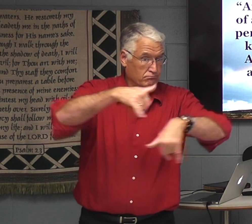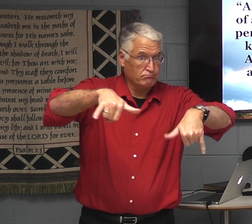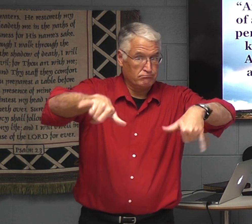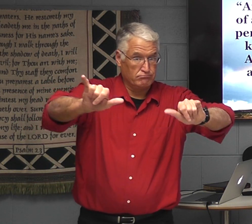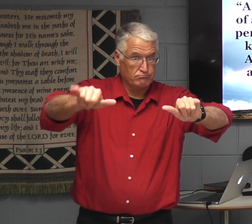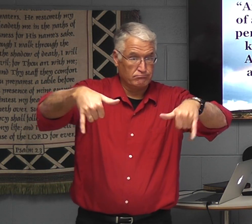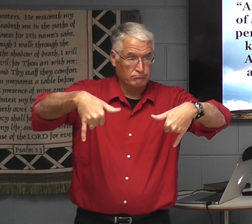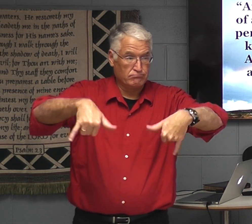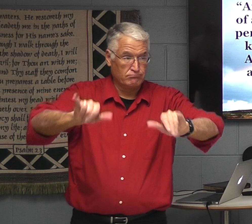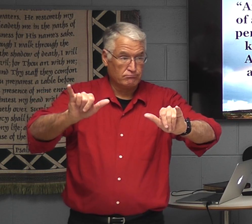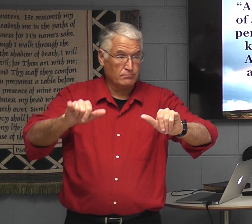still applies today.